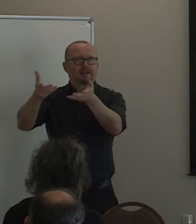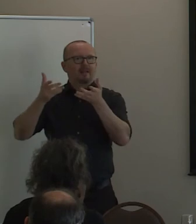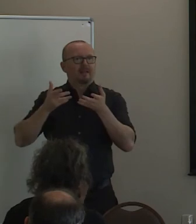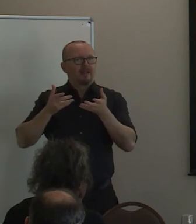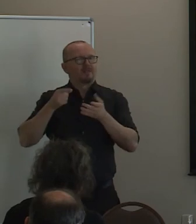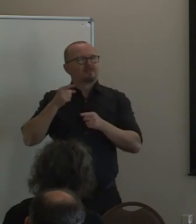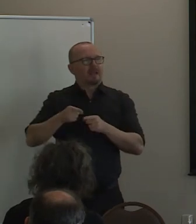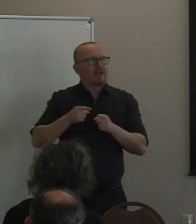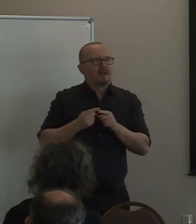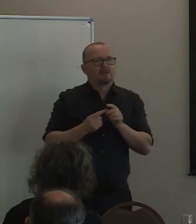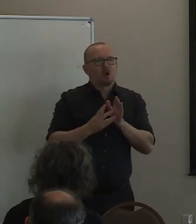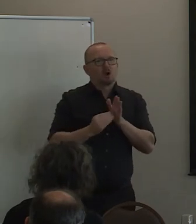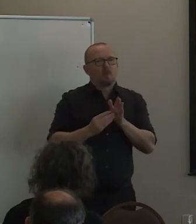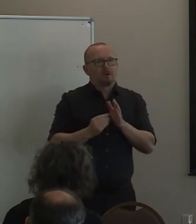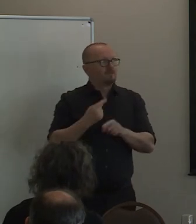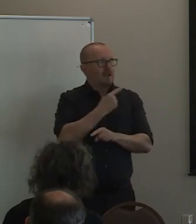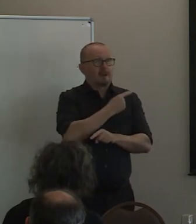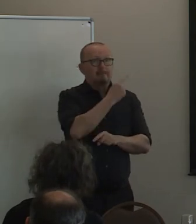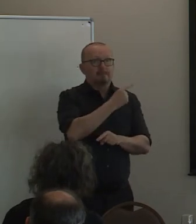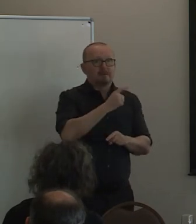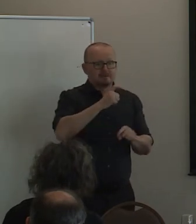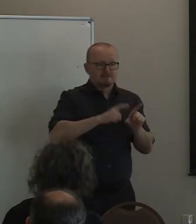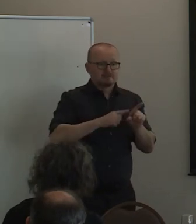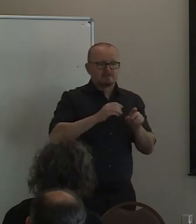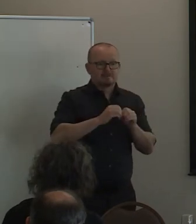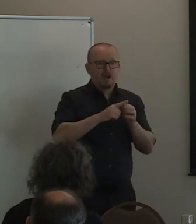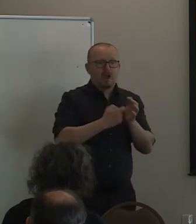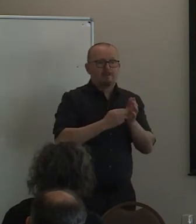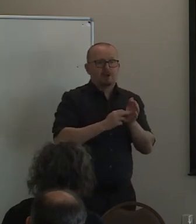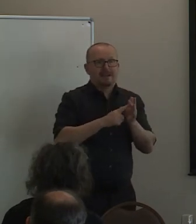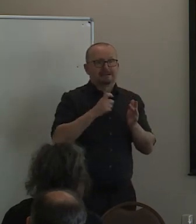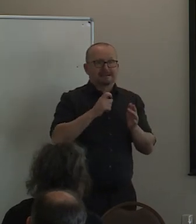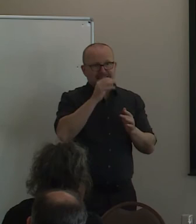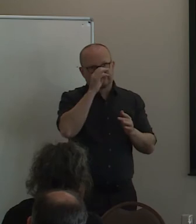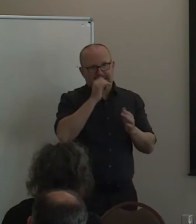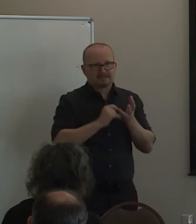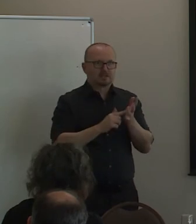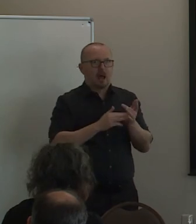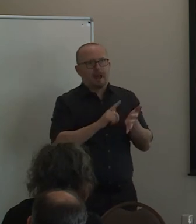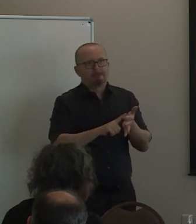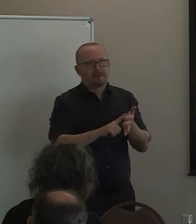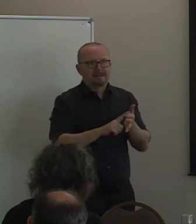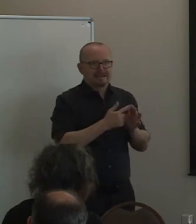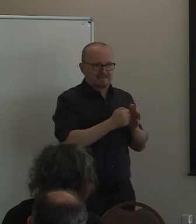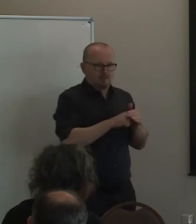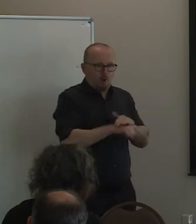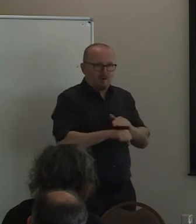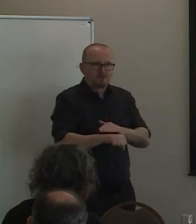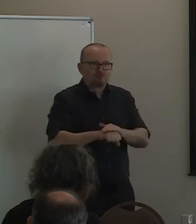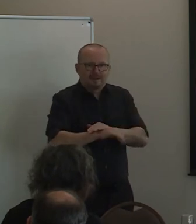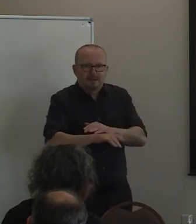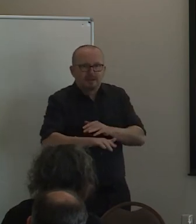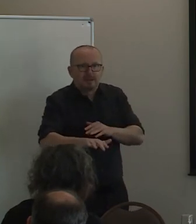cybernetic sex slime we saw before can take its offspring to this library and read those stories to get a sense of the